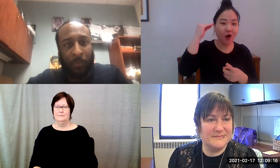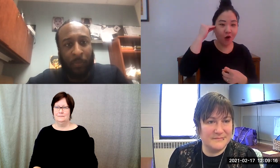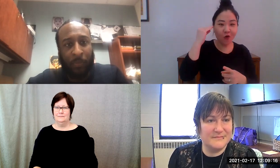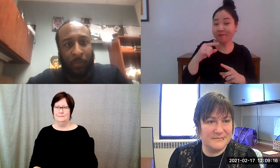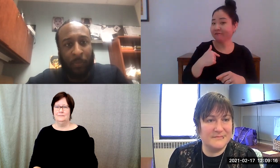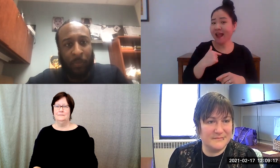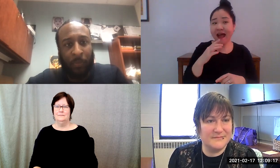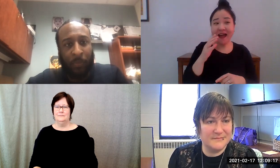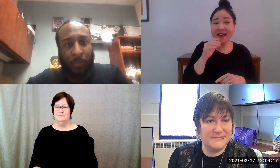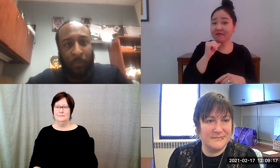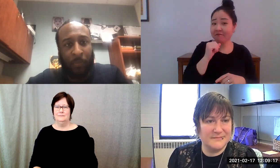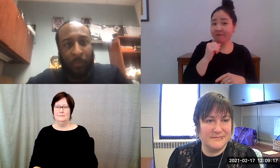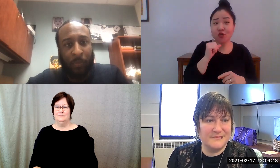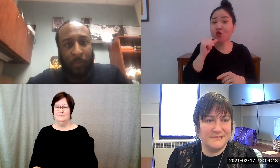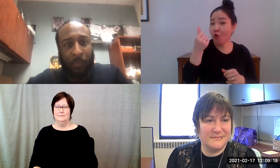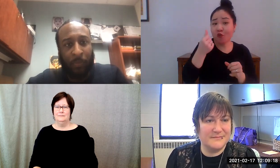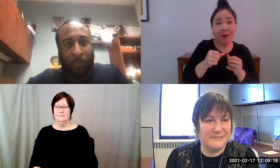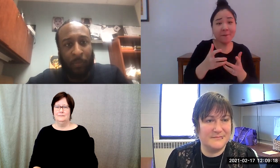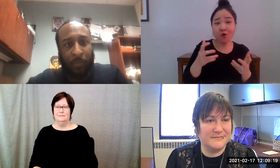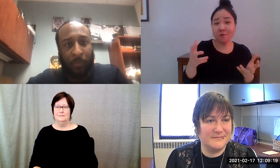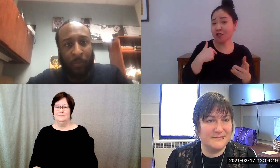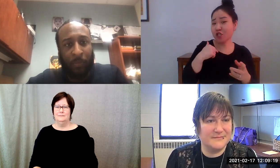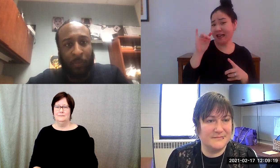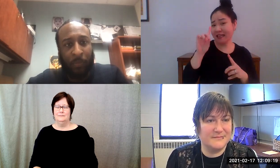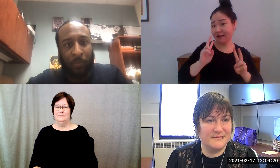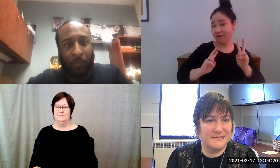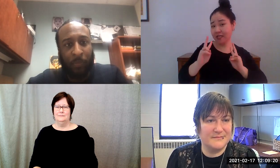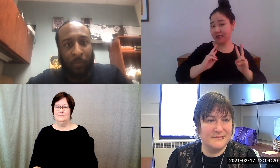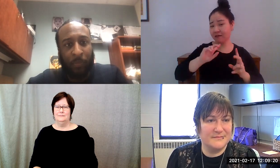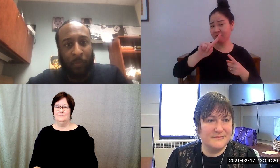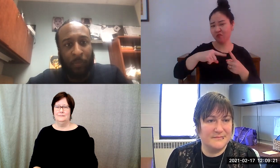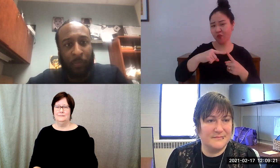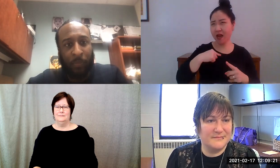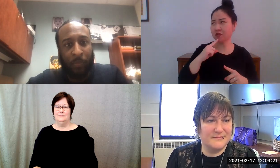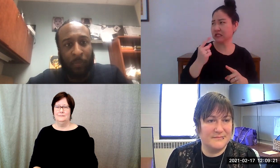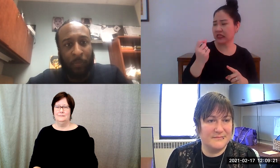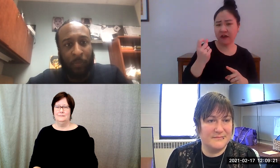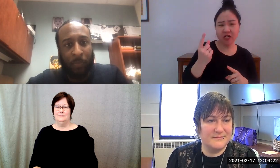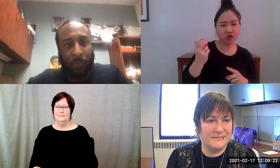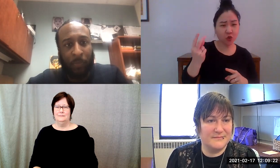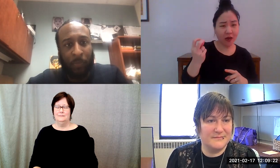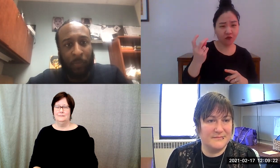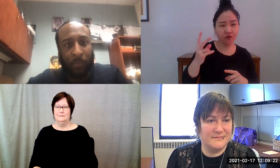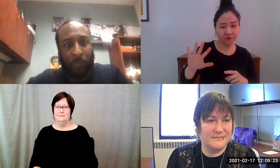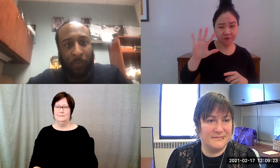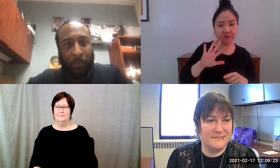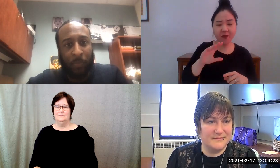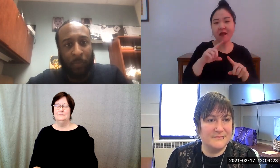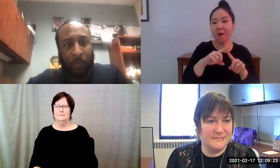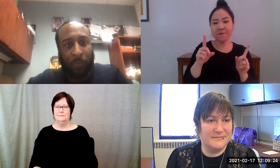that home. I don't remember much. I did visit when I was 11 or